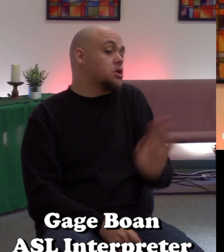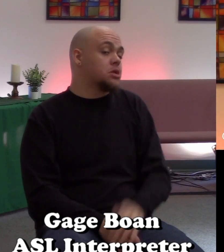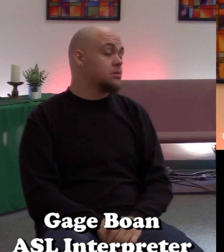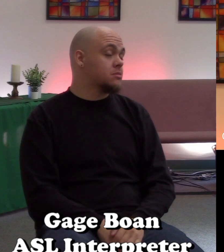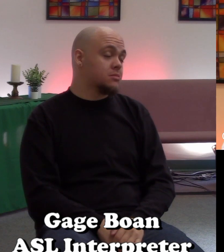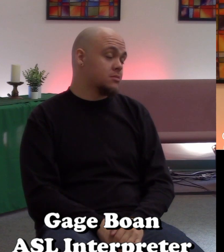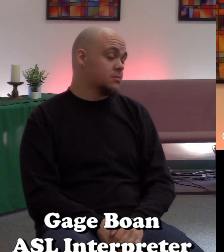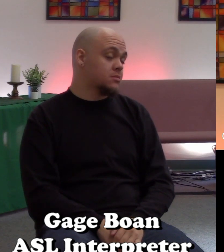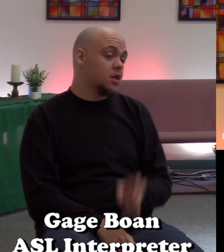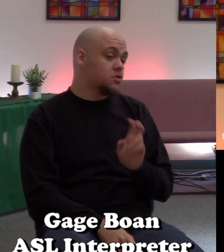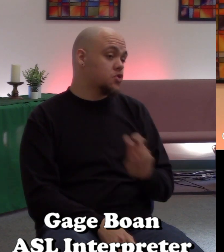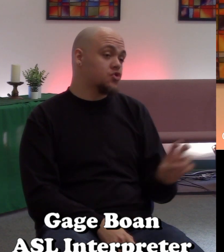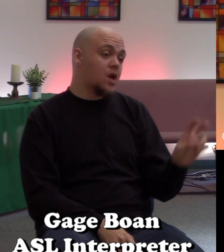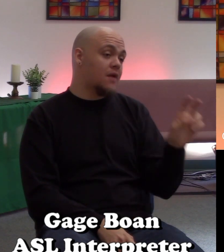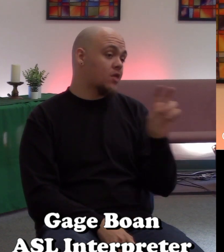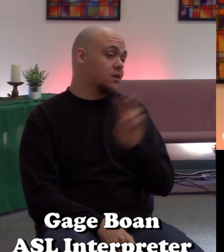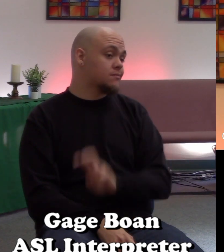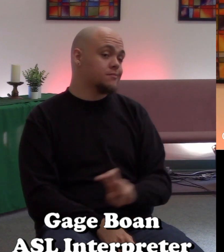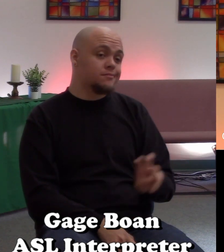He was just traveling.